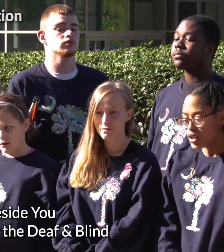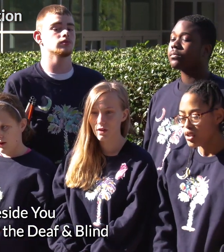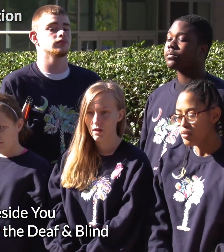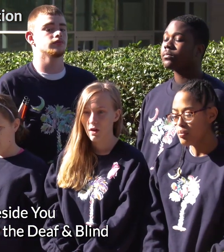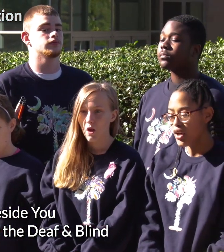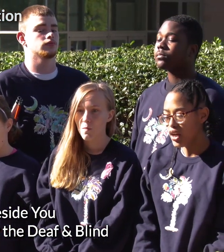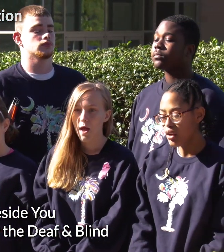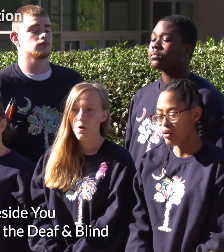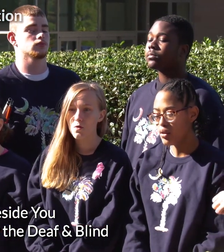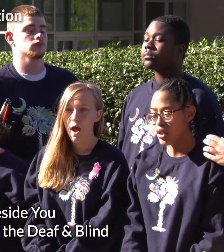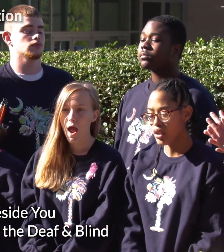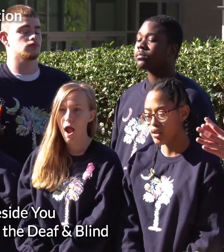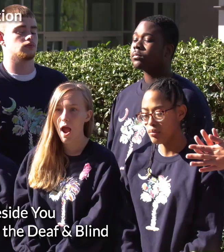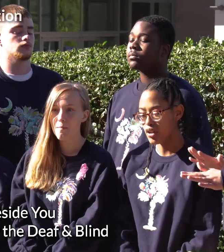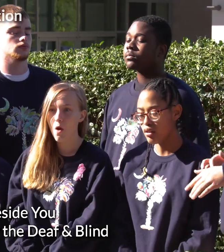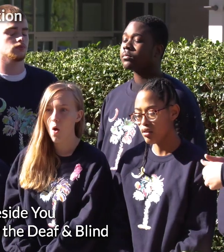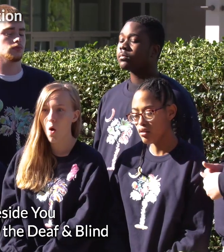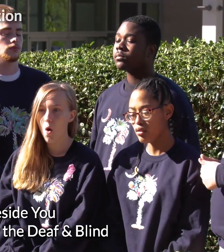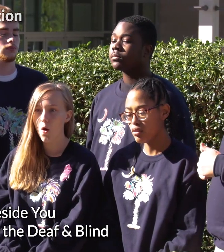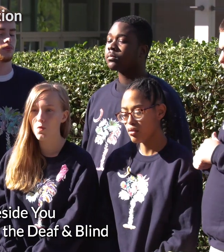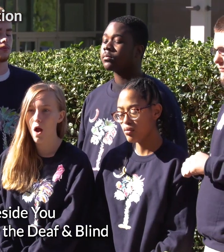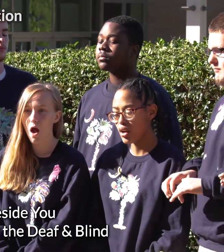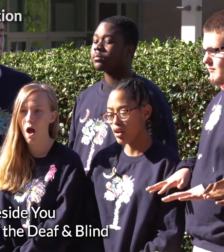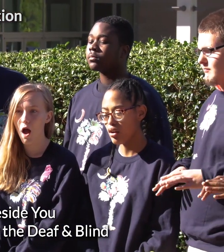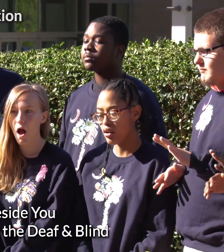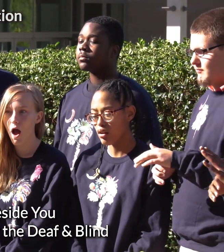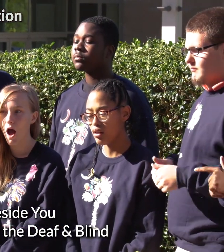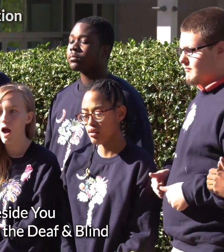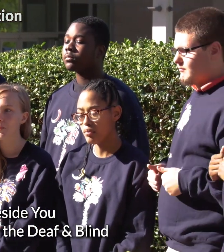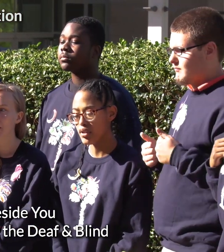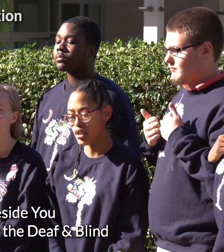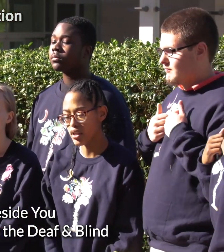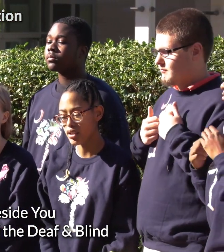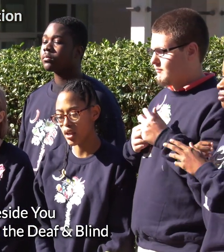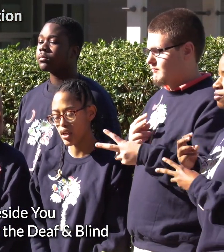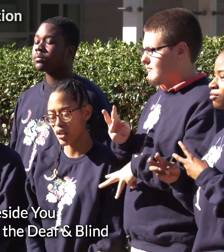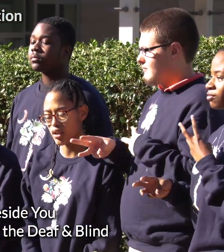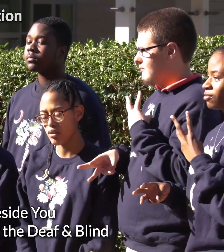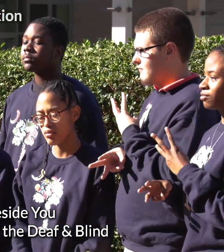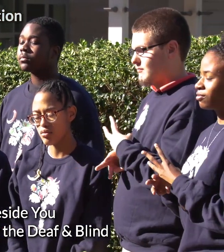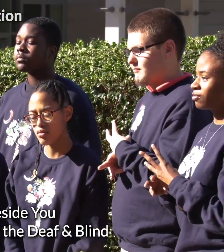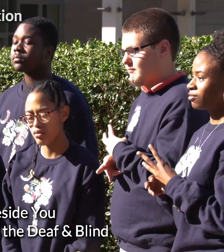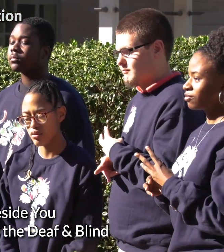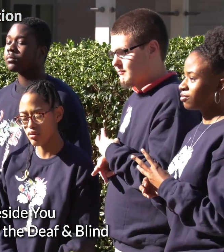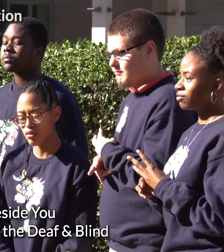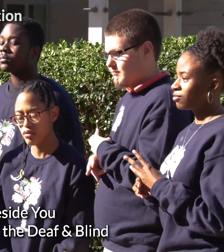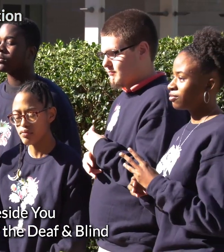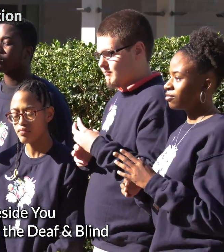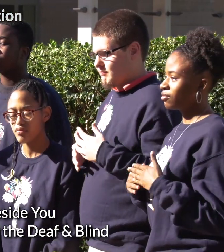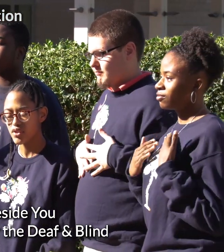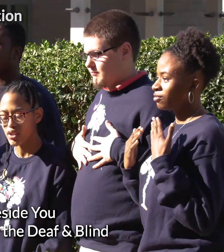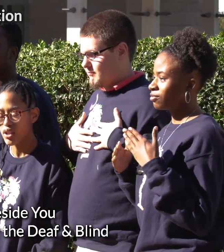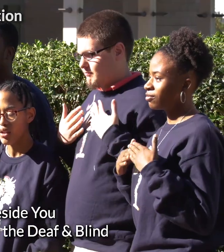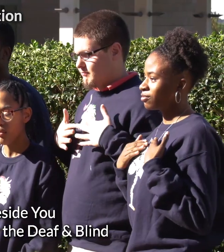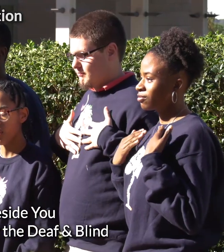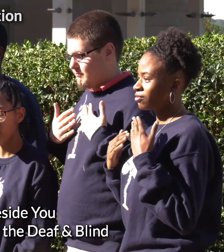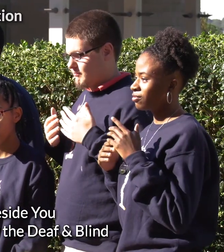Every bond desires your word, with